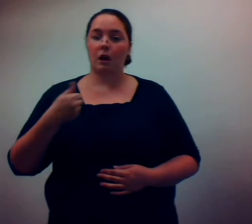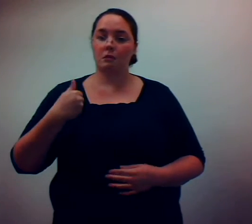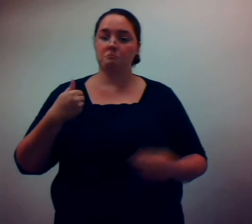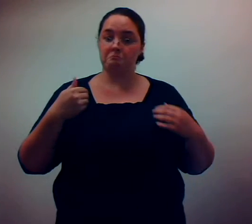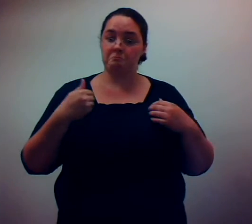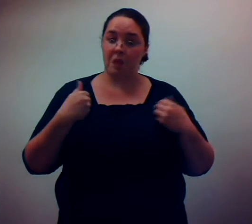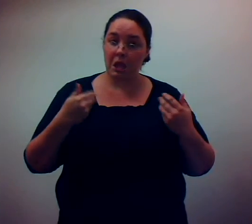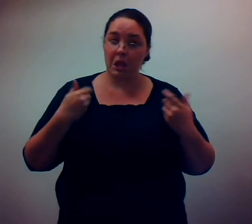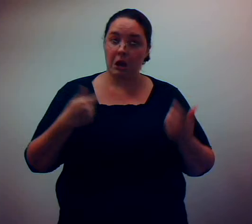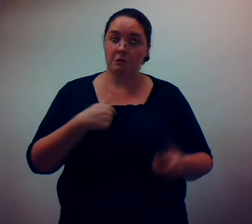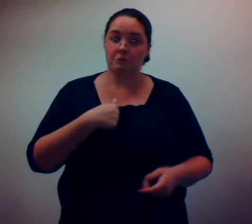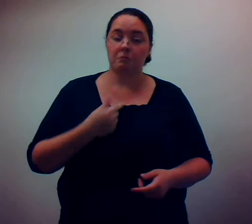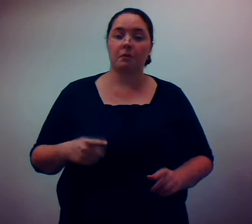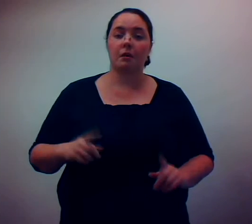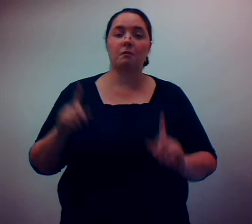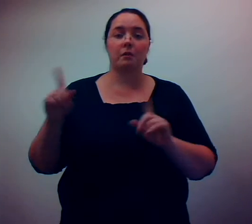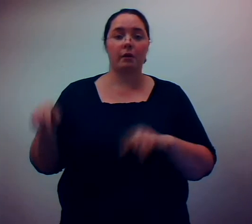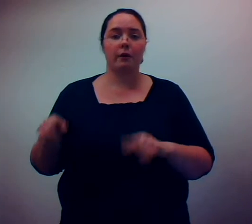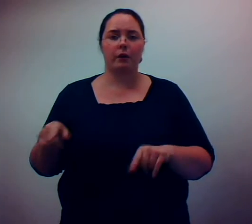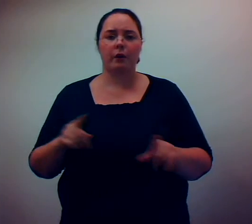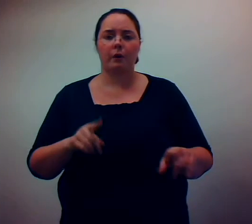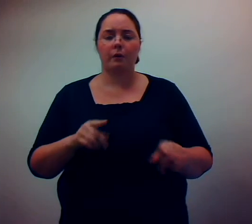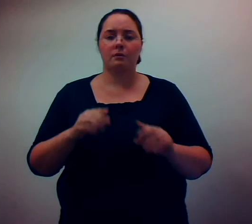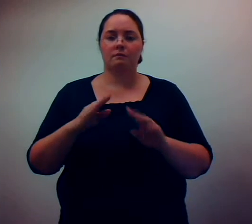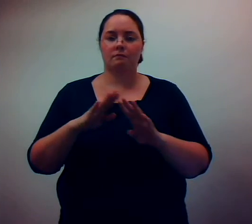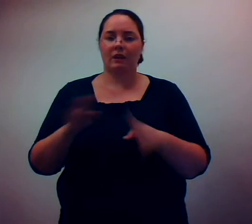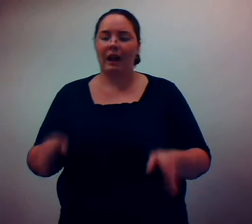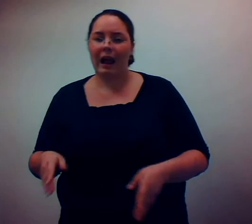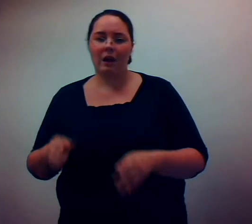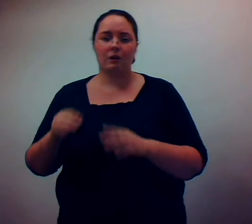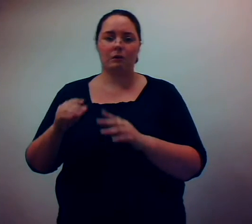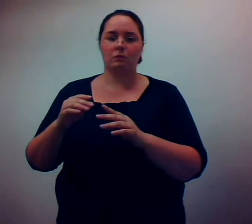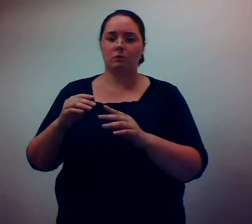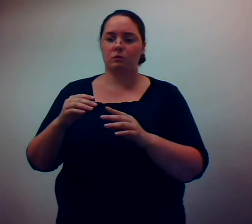sales, auctions, even garage sales.